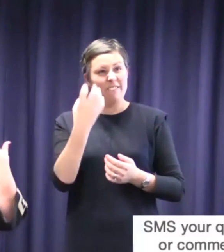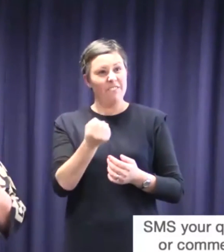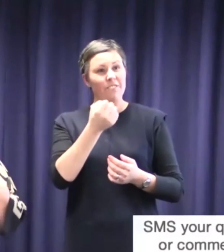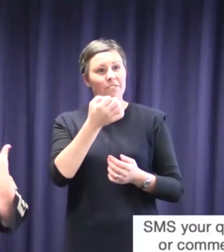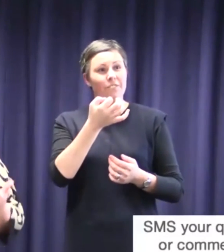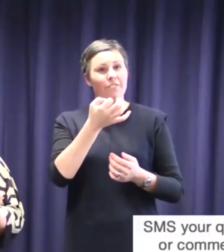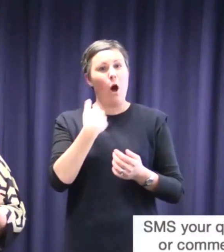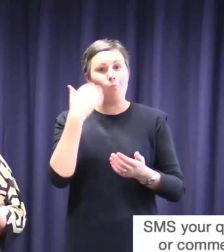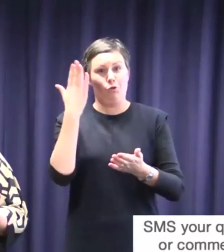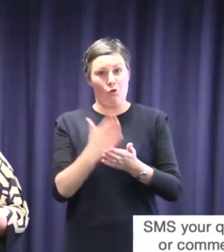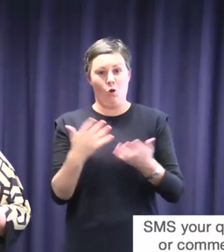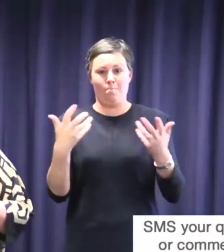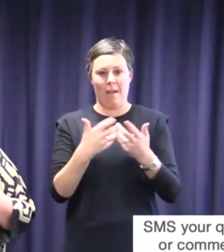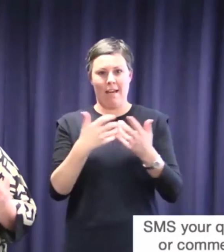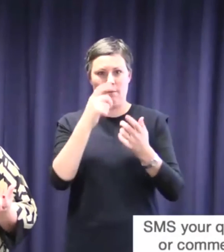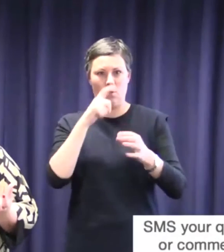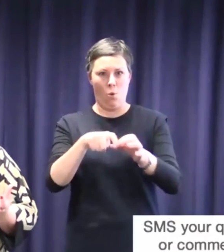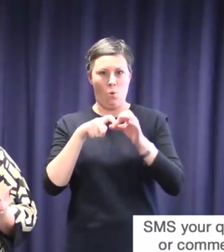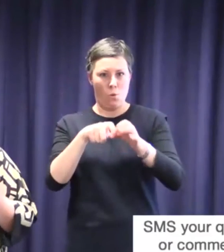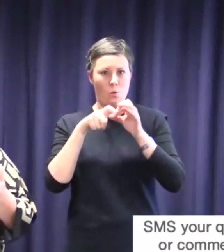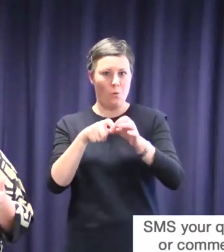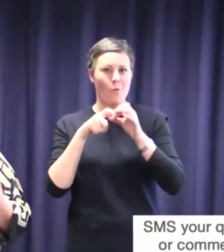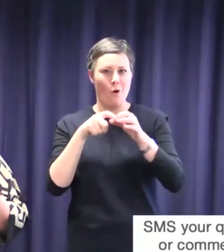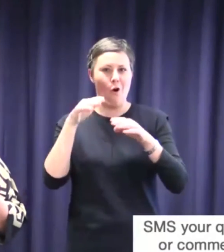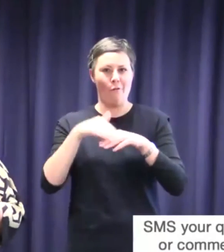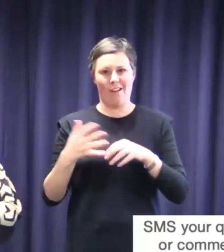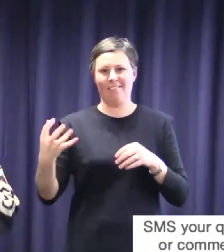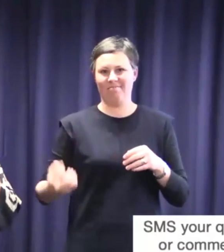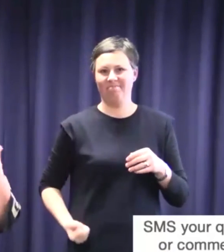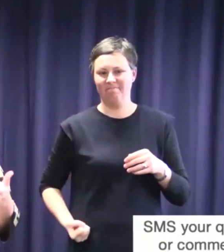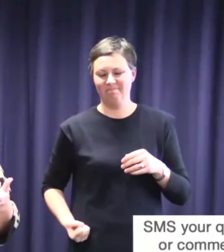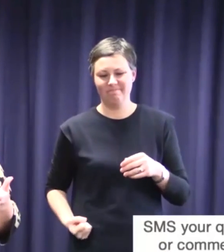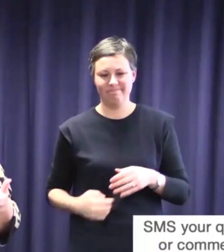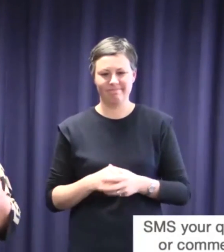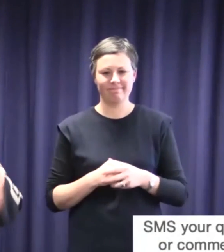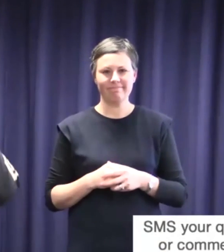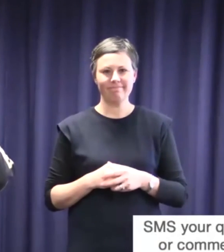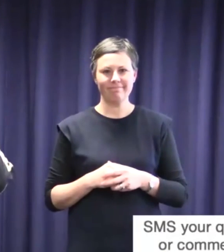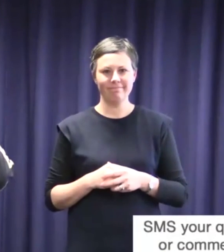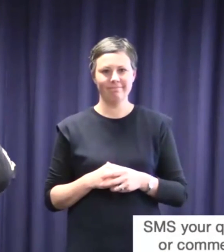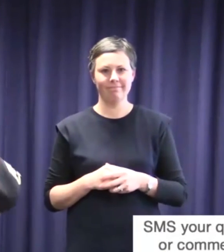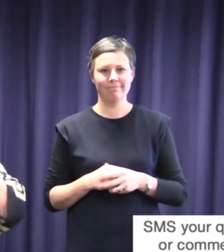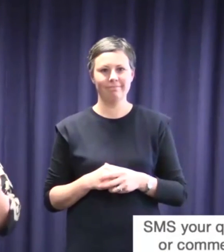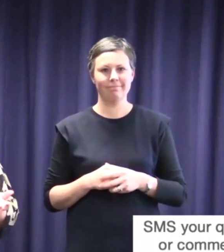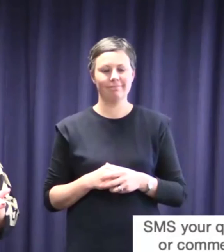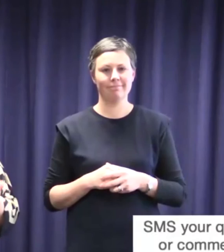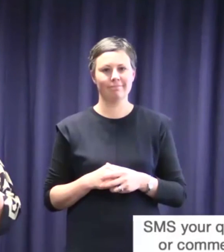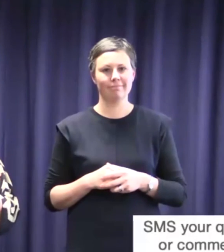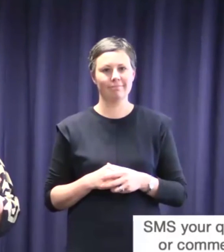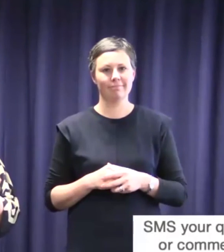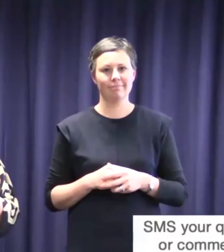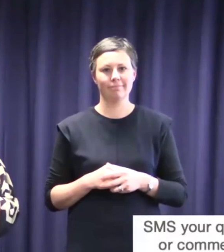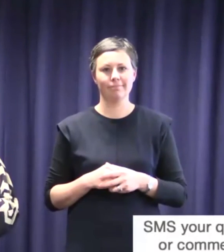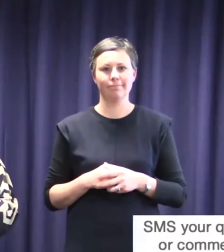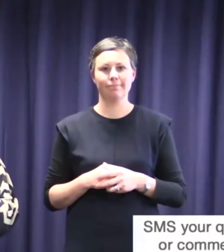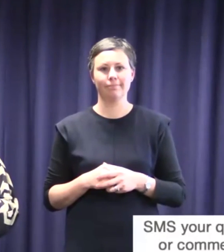of questions coming through that do relate to industrial relations. I certainly am